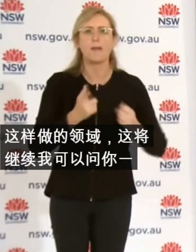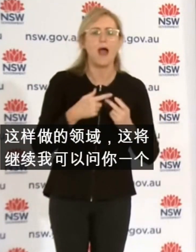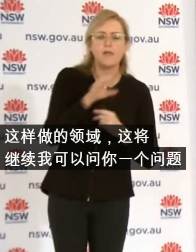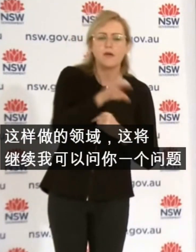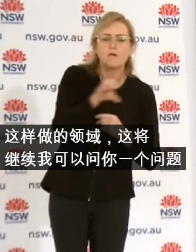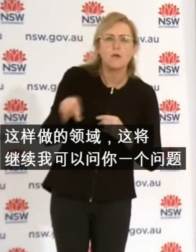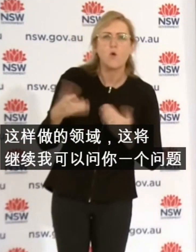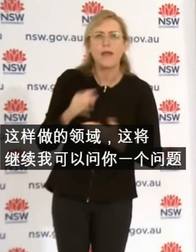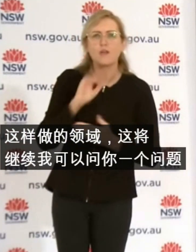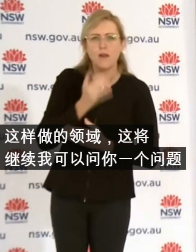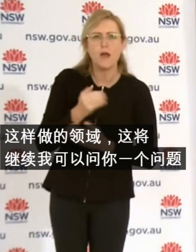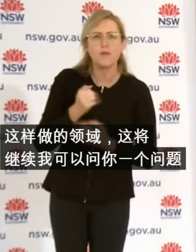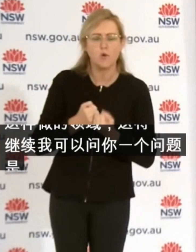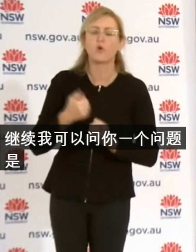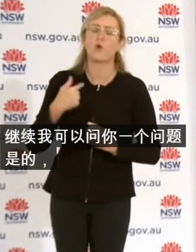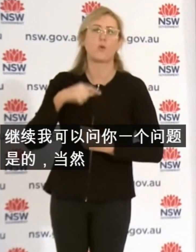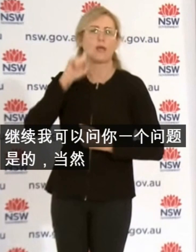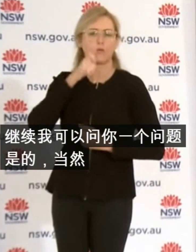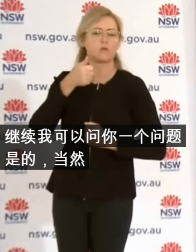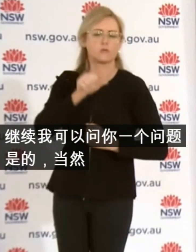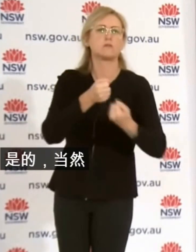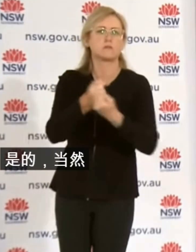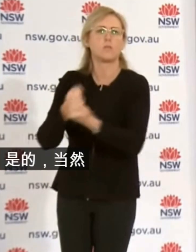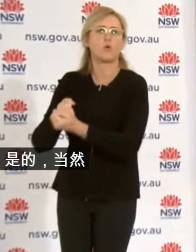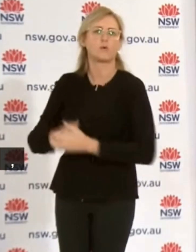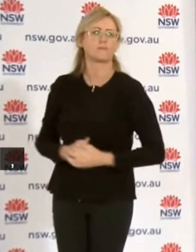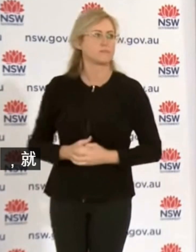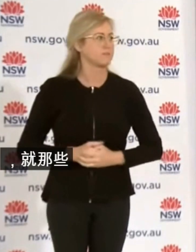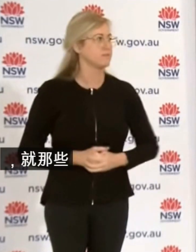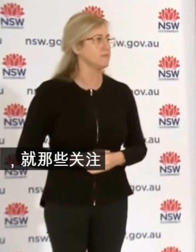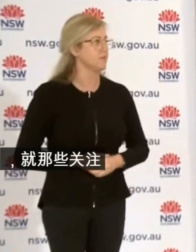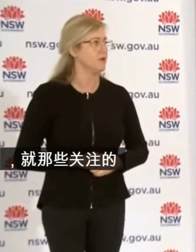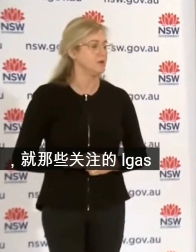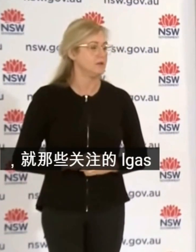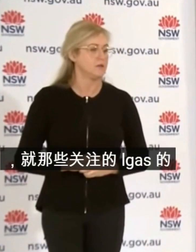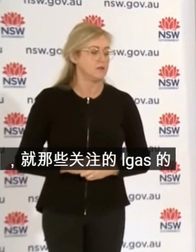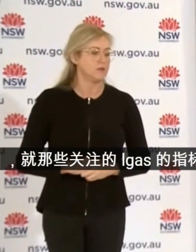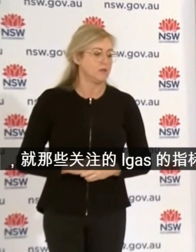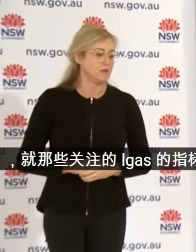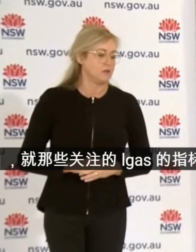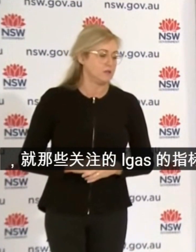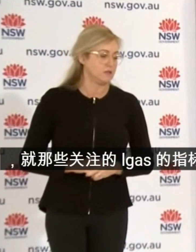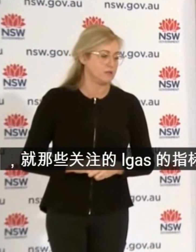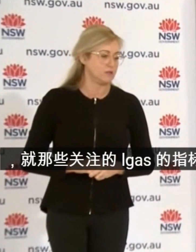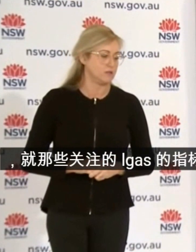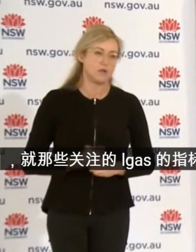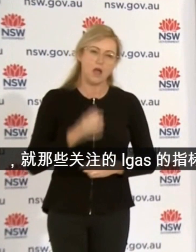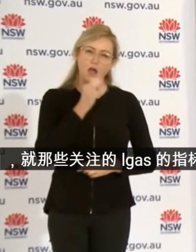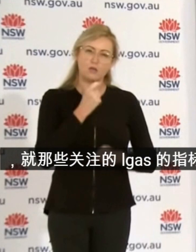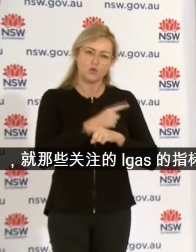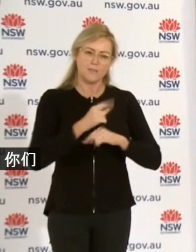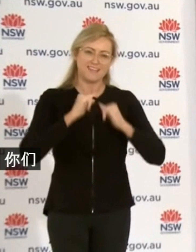I ask you a question? Yeah, of course, mate. In terms of a metric for those LGAs of